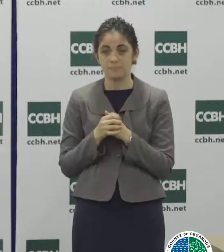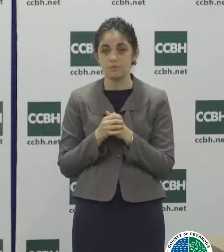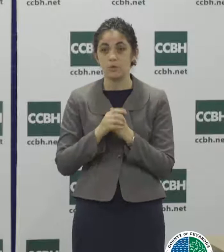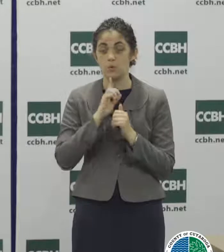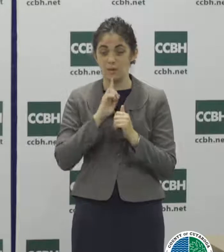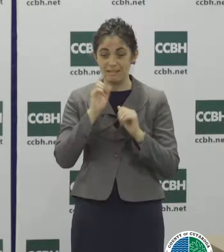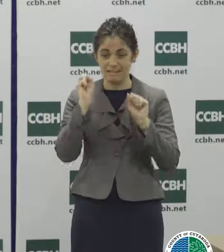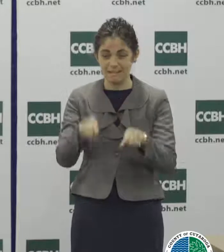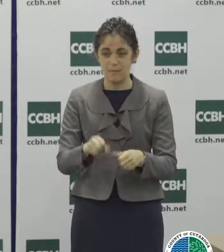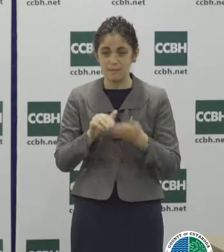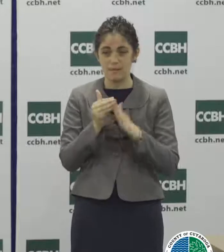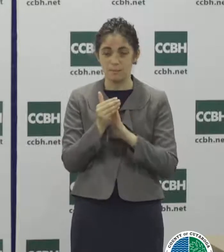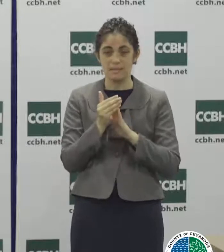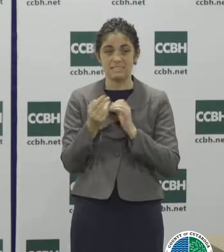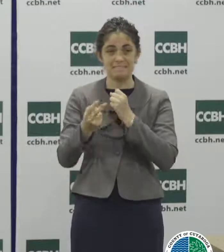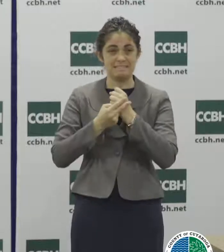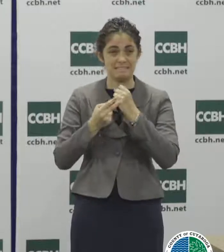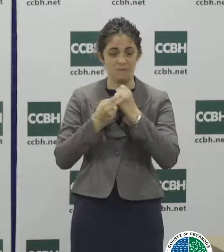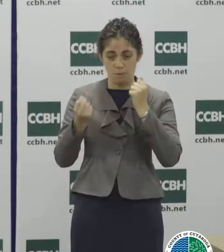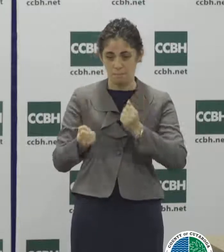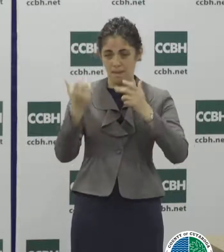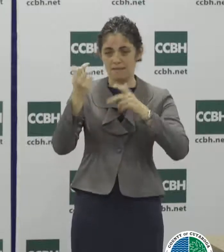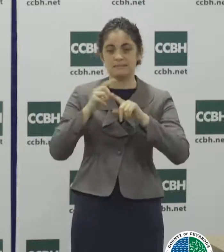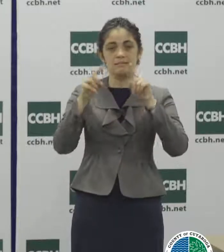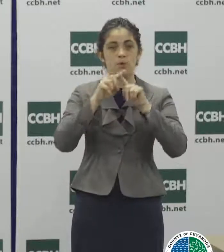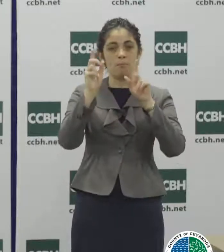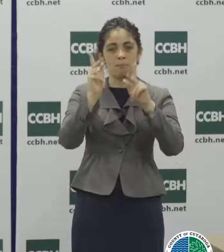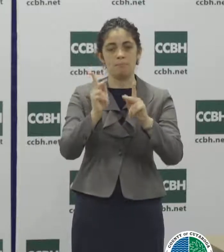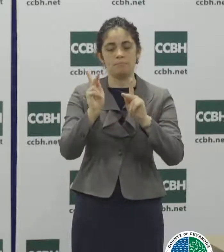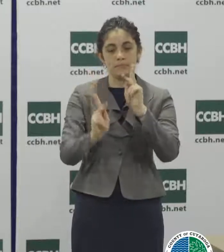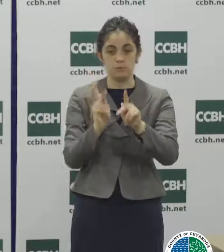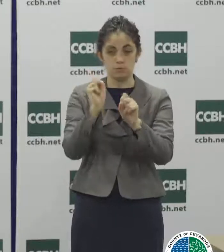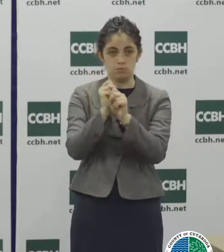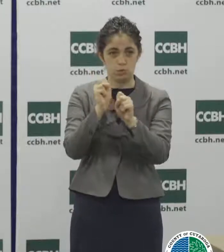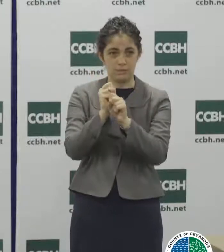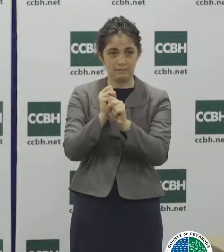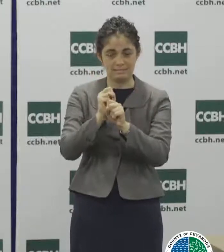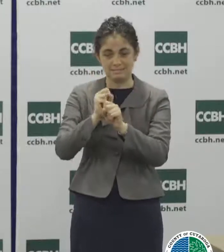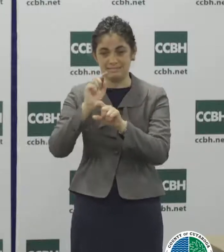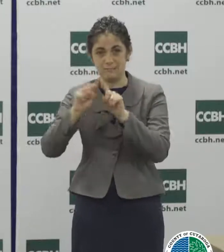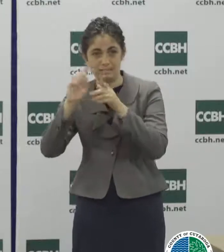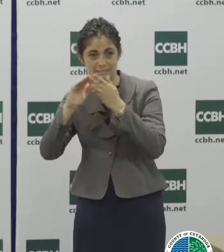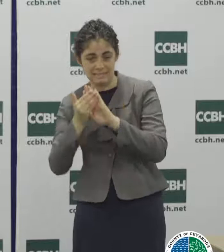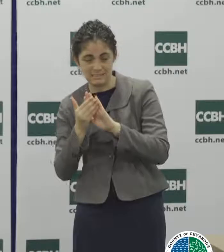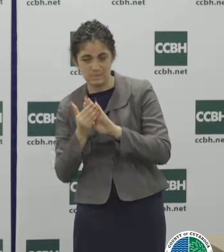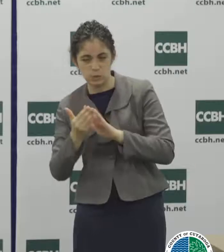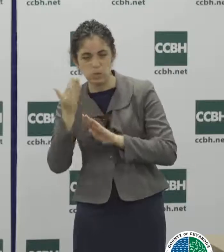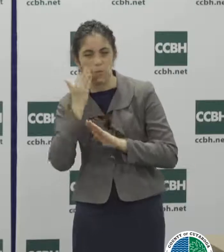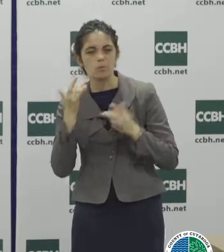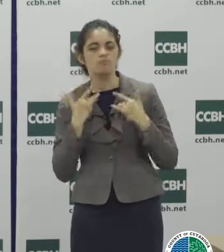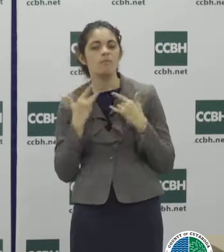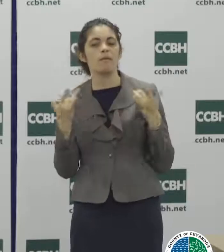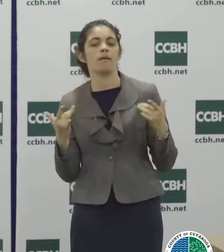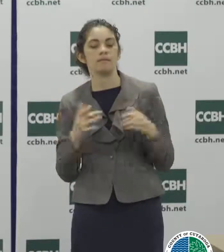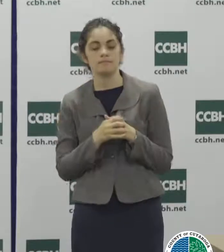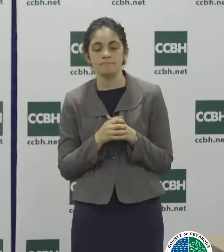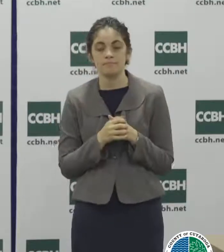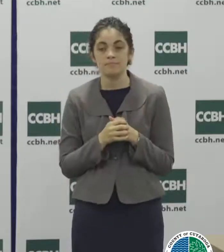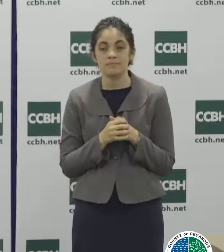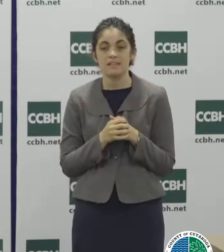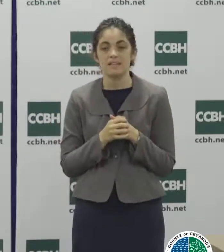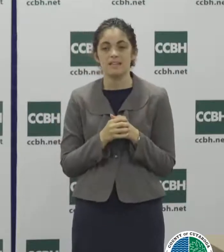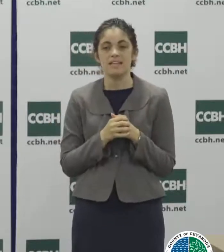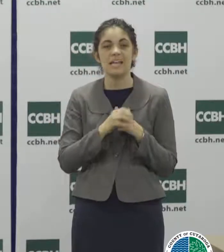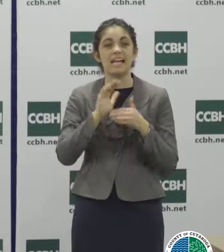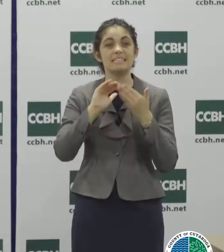can literally be a lifesaver for a city. You see, typically, when a city's